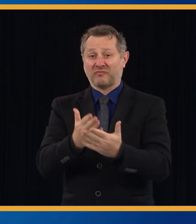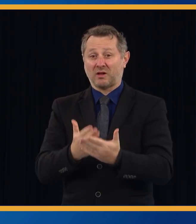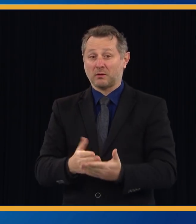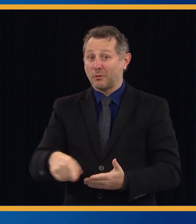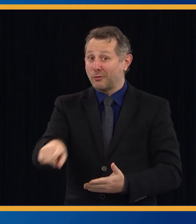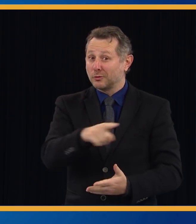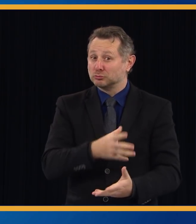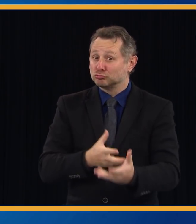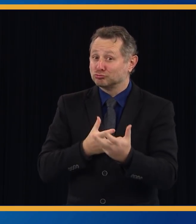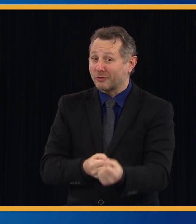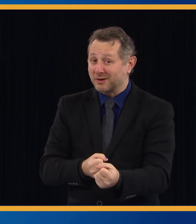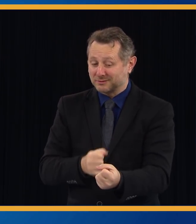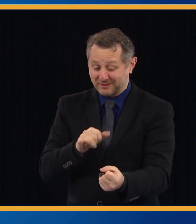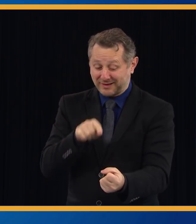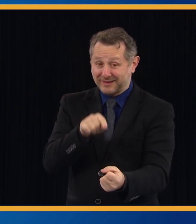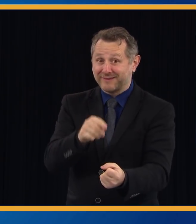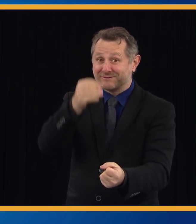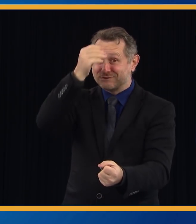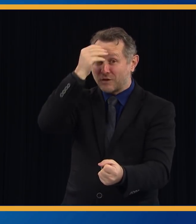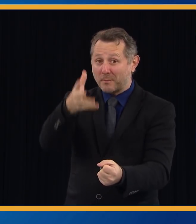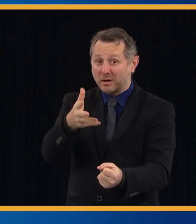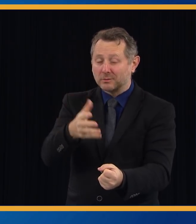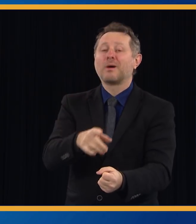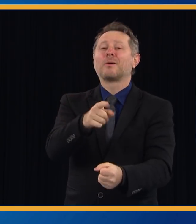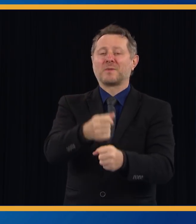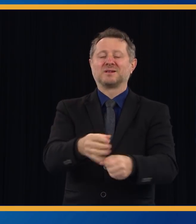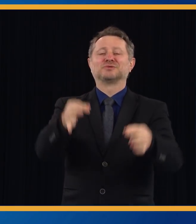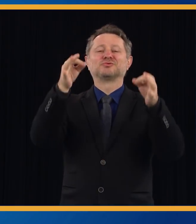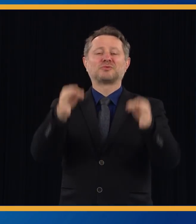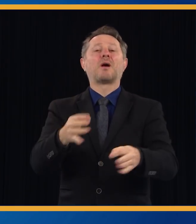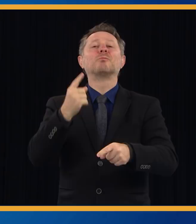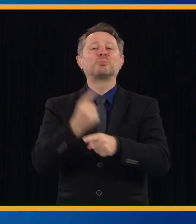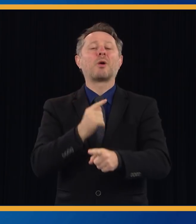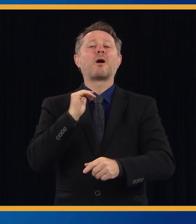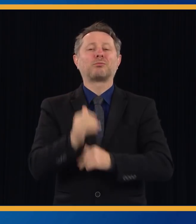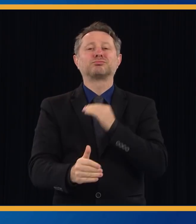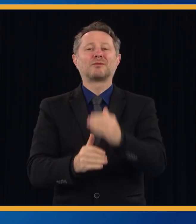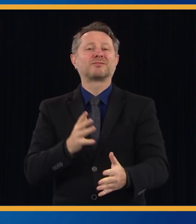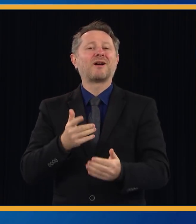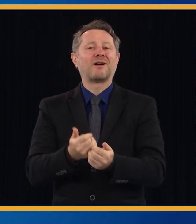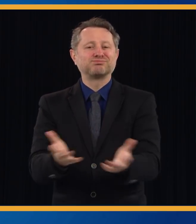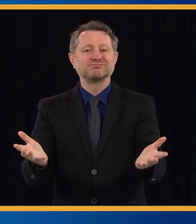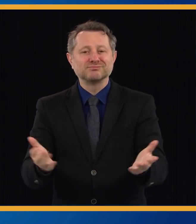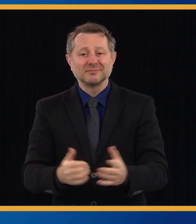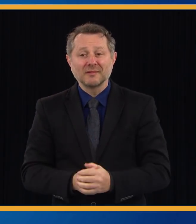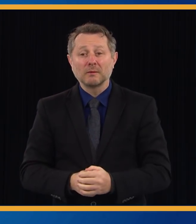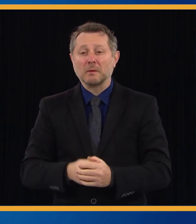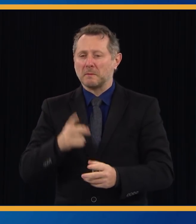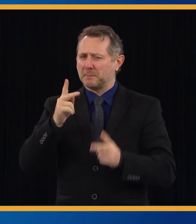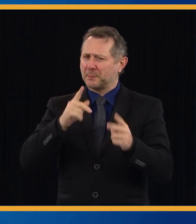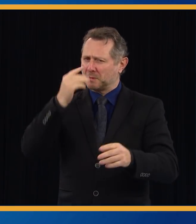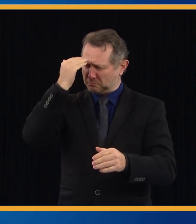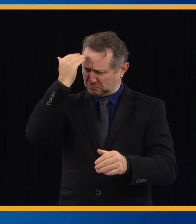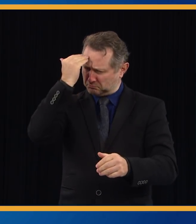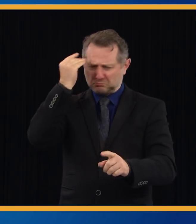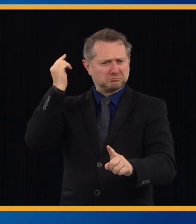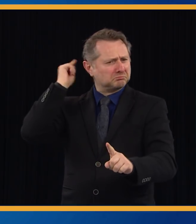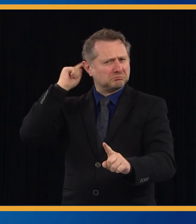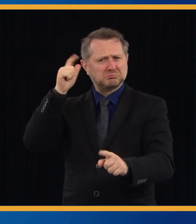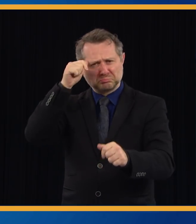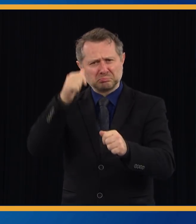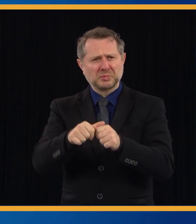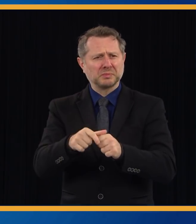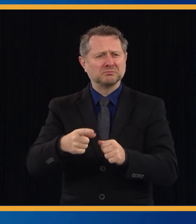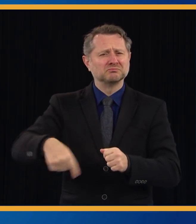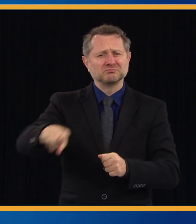facts, they do the right thing. And that is a lesson that I hope people remember after this is all over.